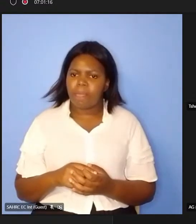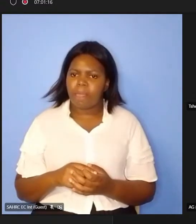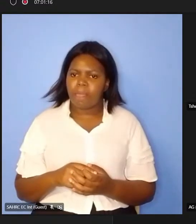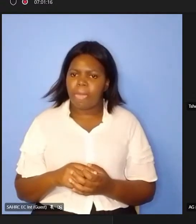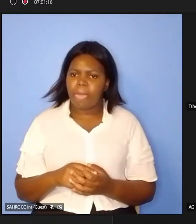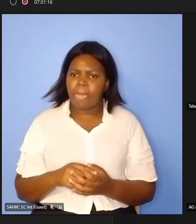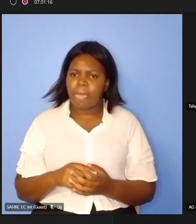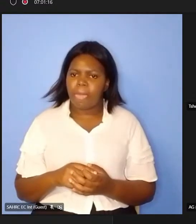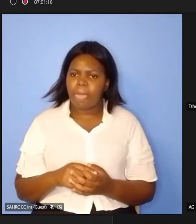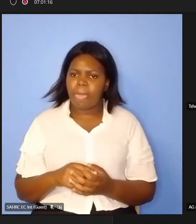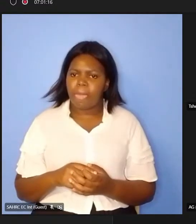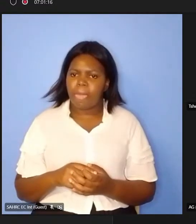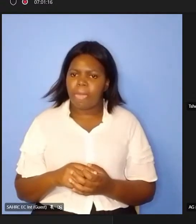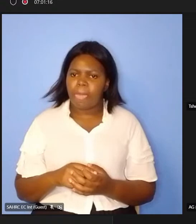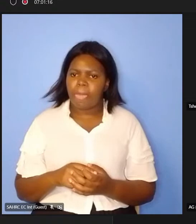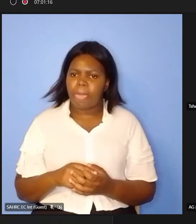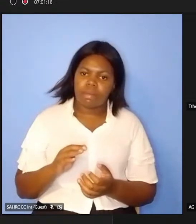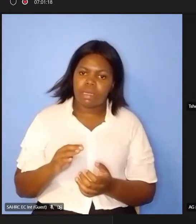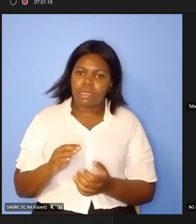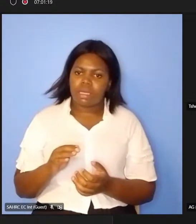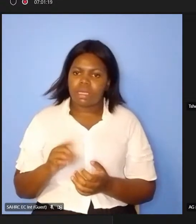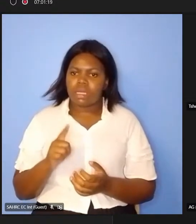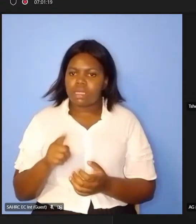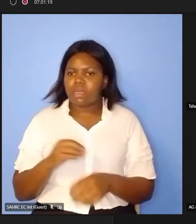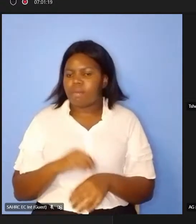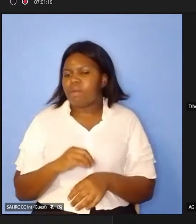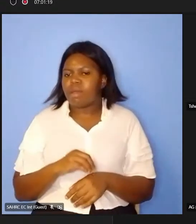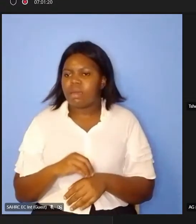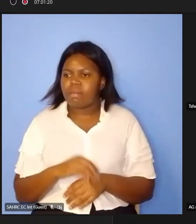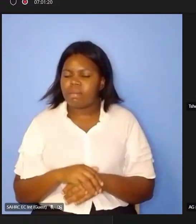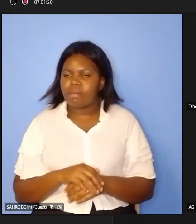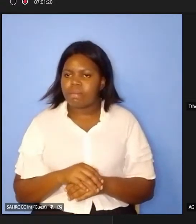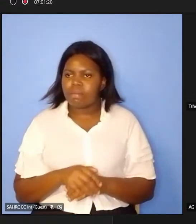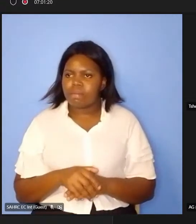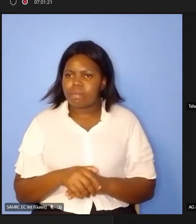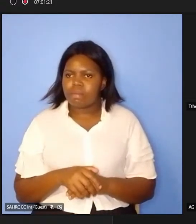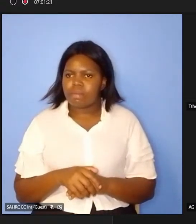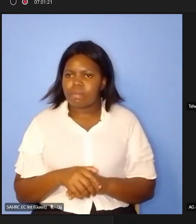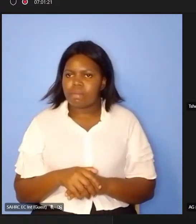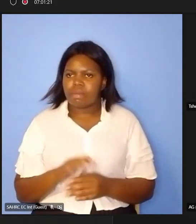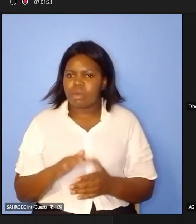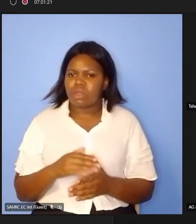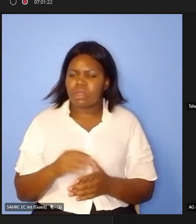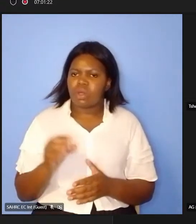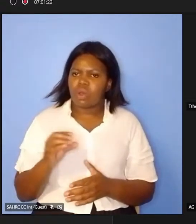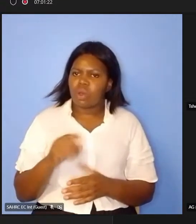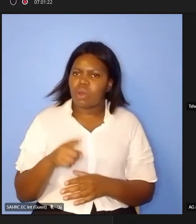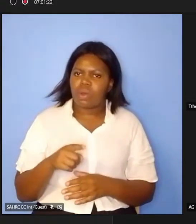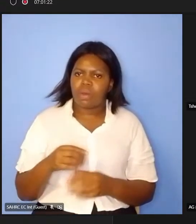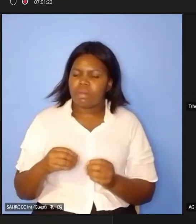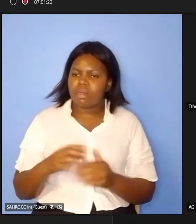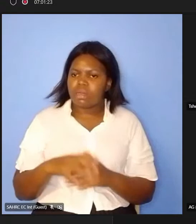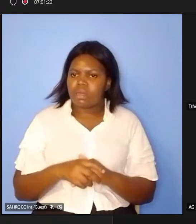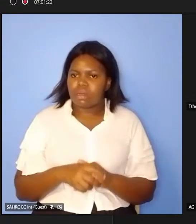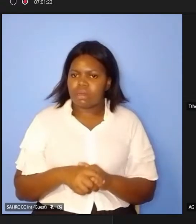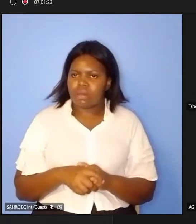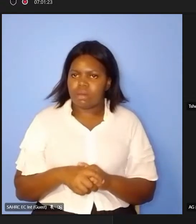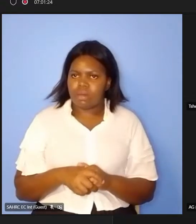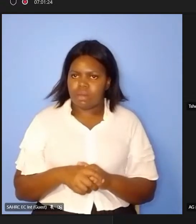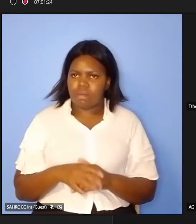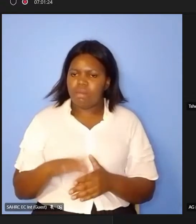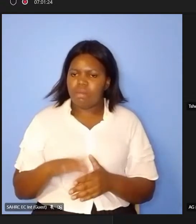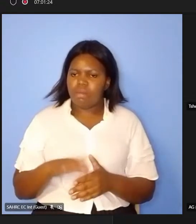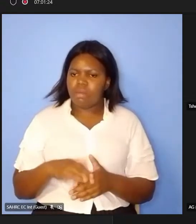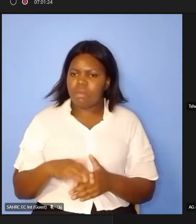LGBTI plus issue is a side issue, that it is not core business, and they treat it like that.